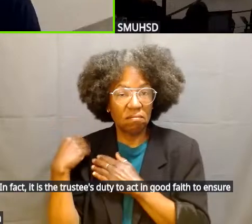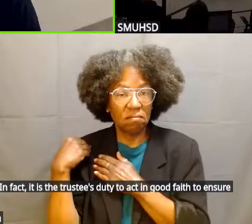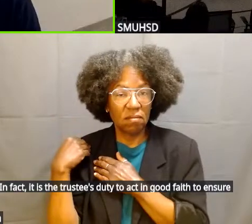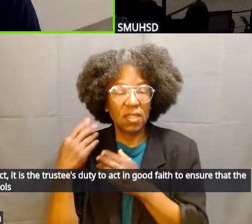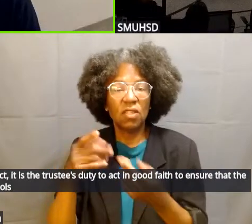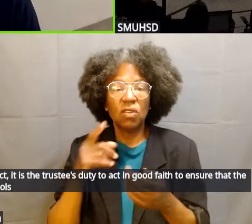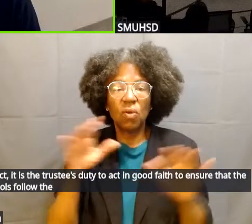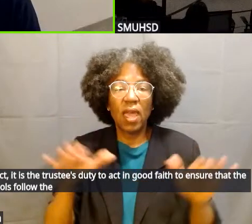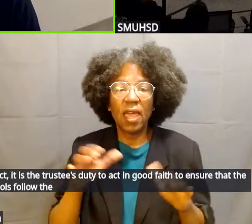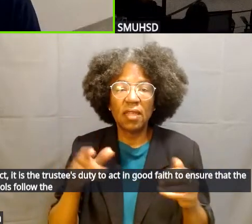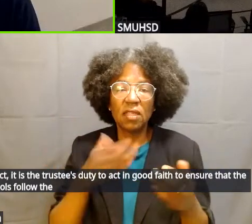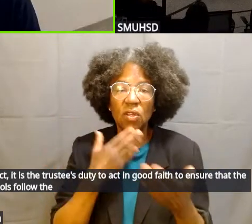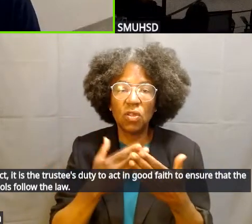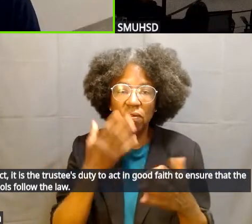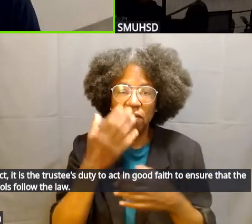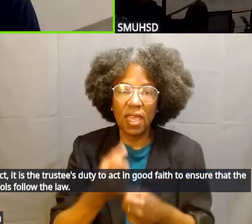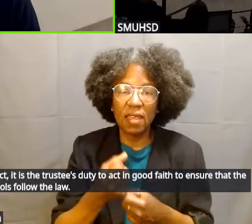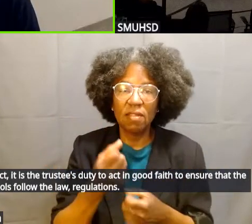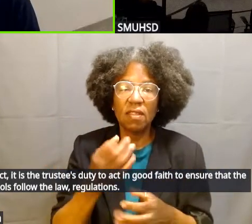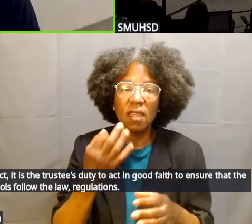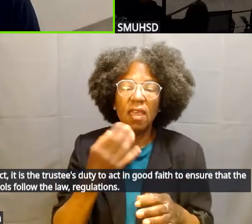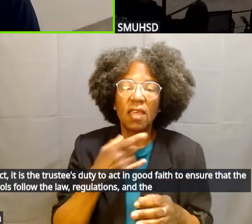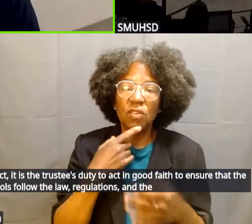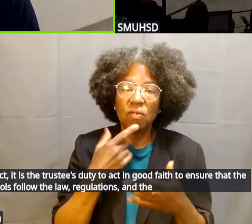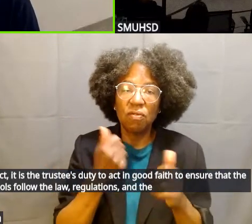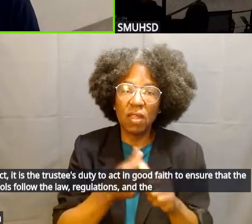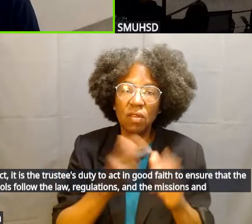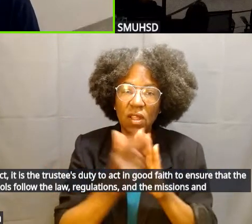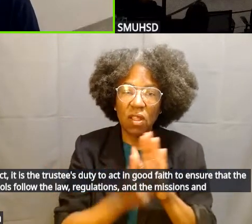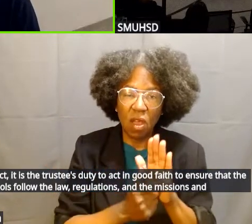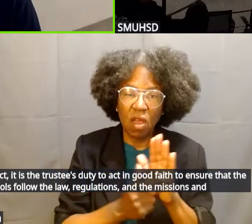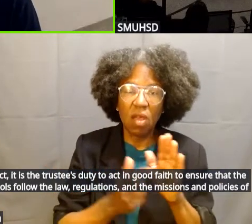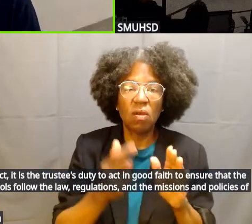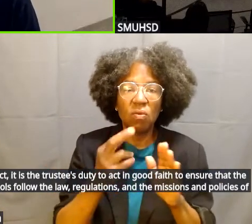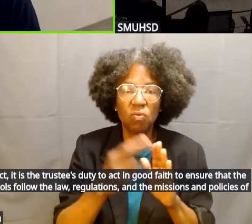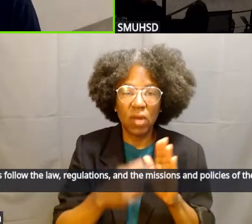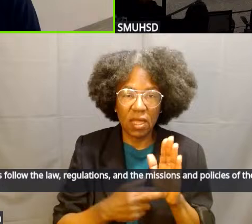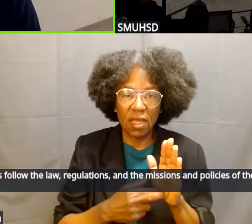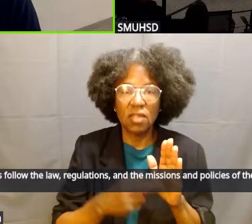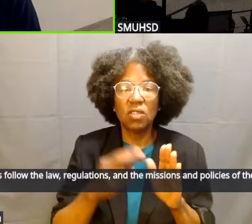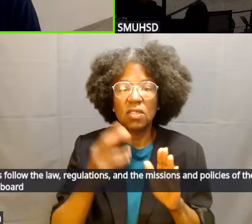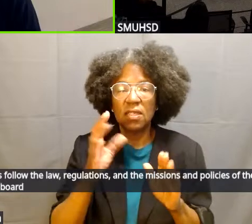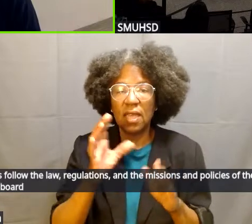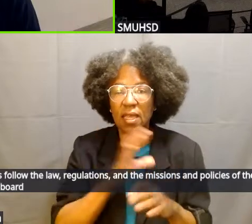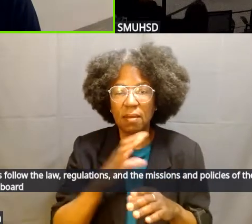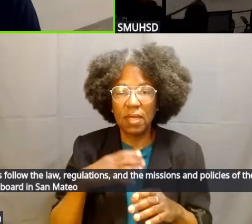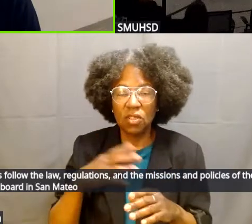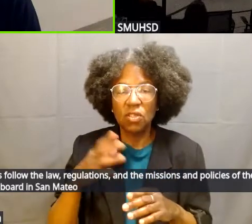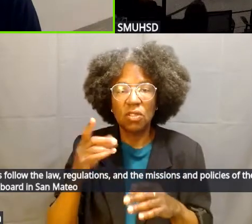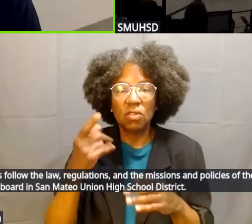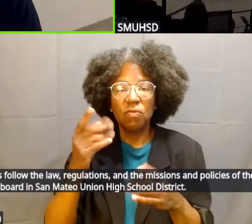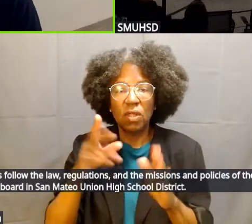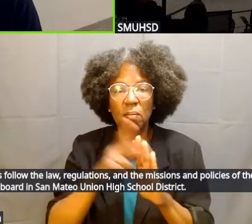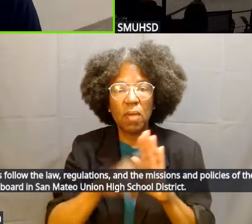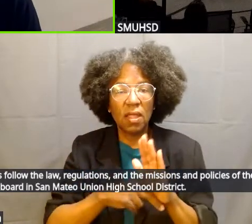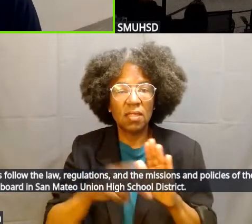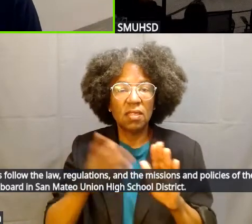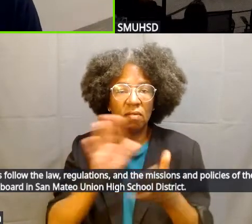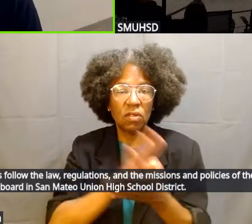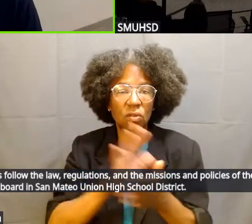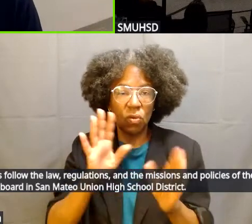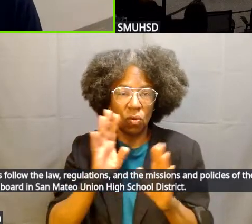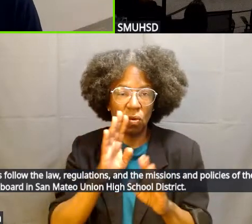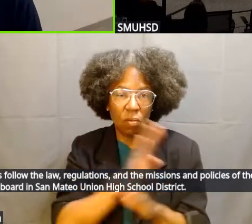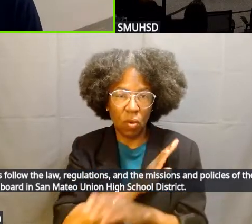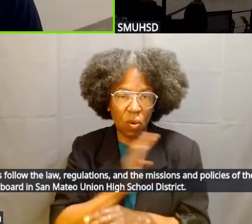law, regulations, and the missions and policies of the school board in San Mateo Union High School District.